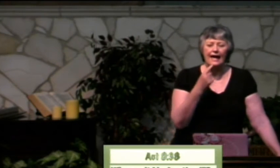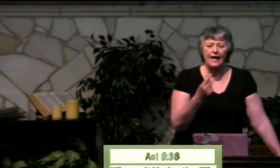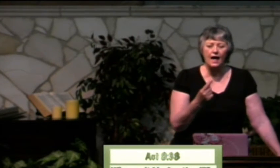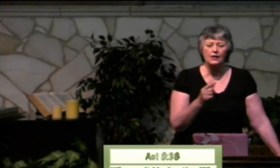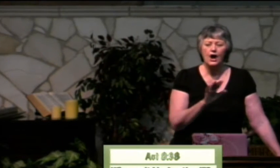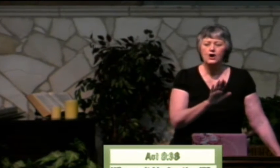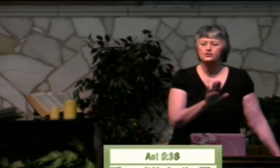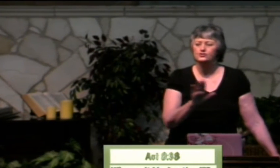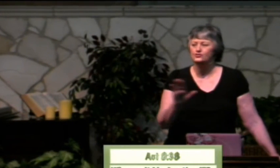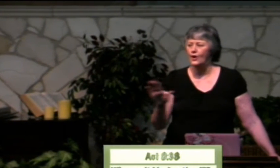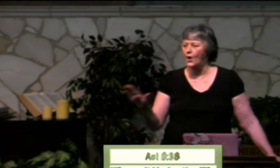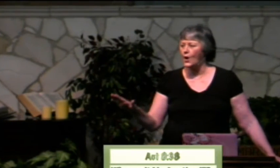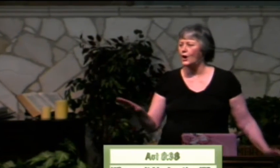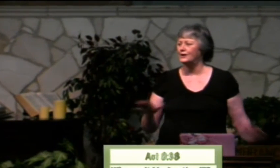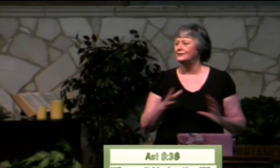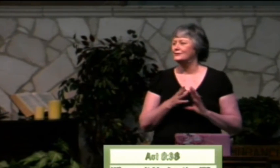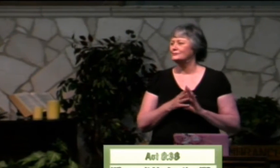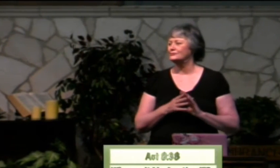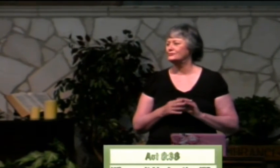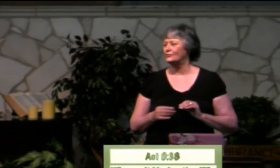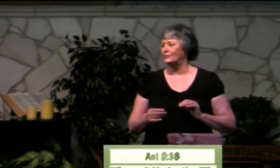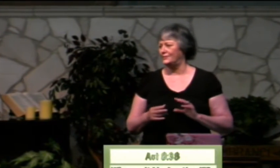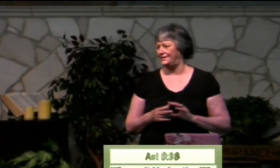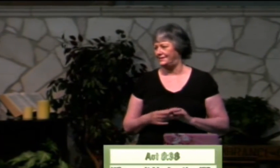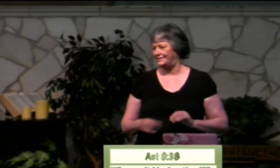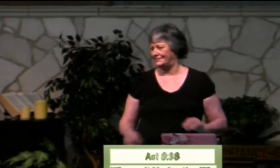Tell your story.